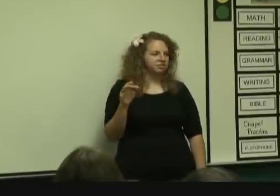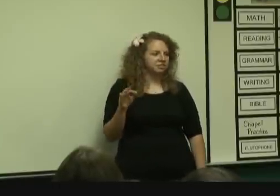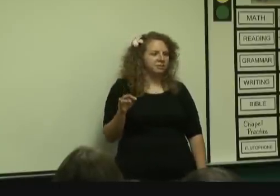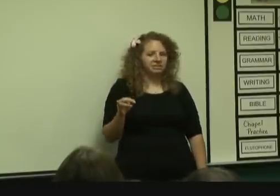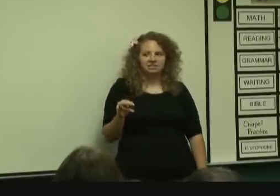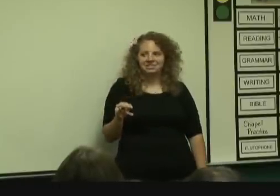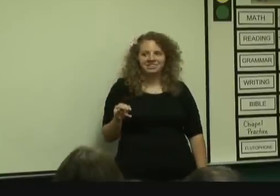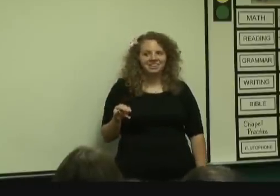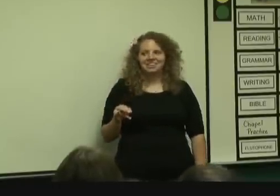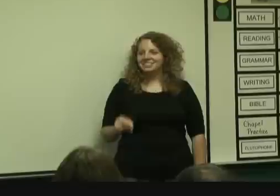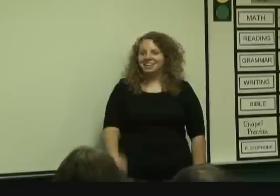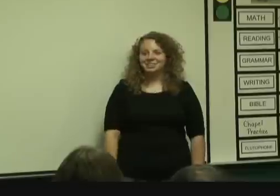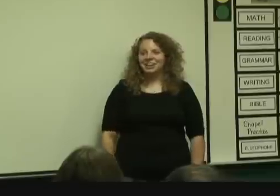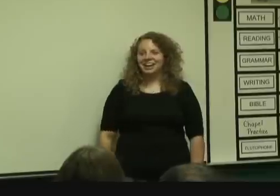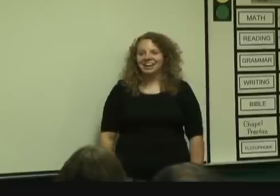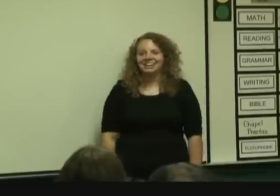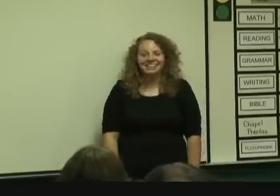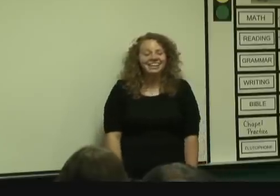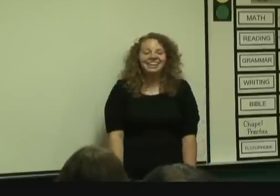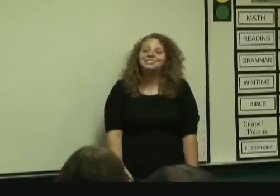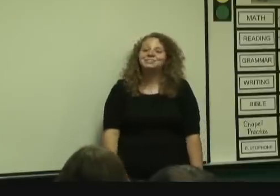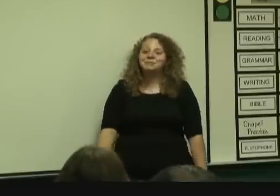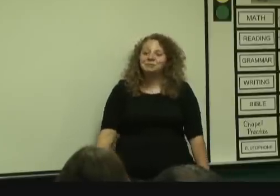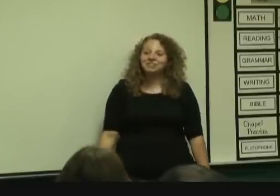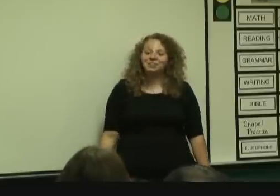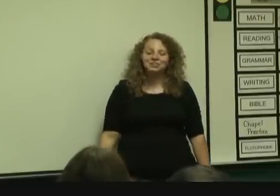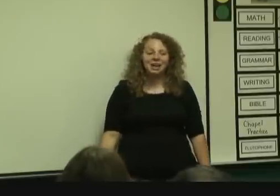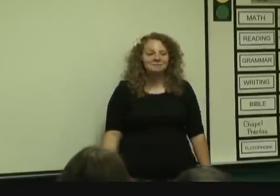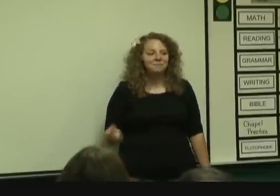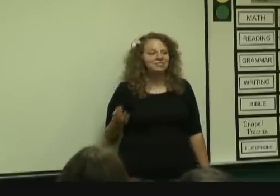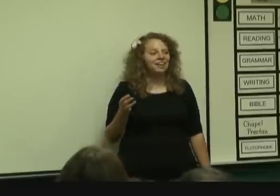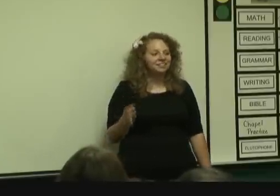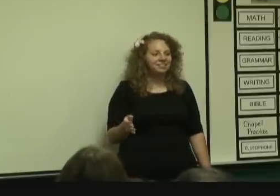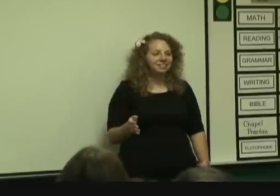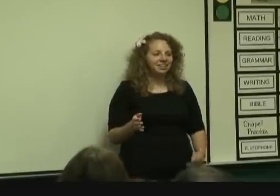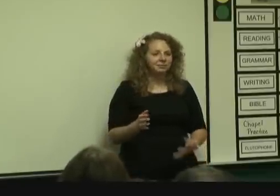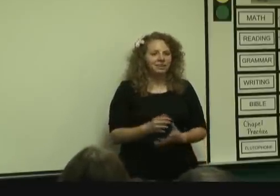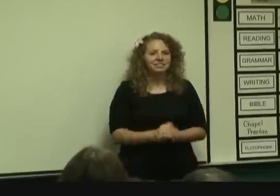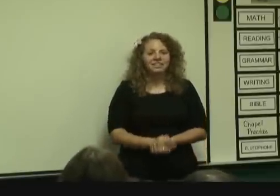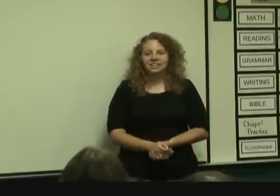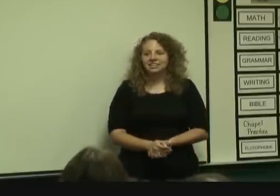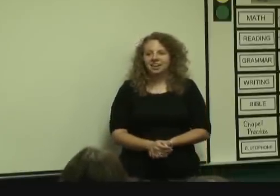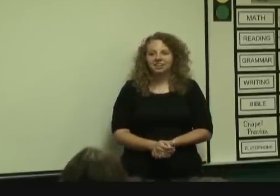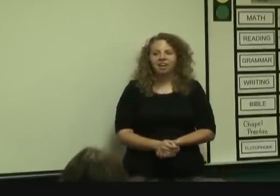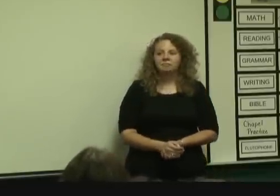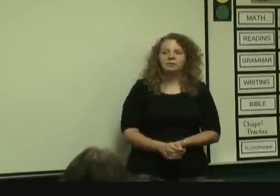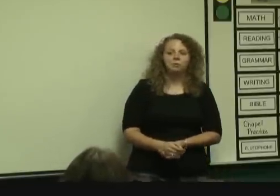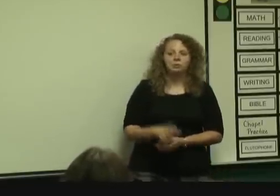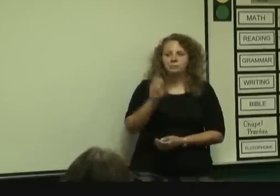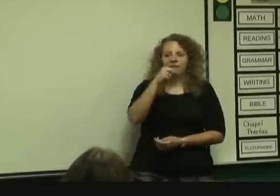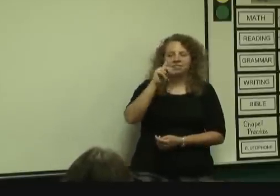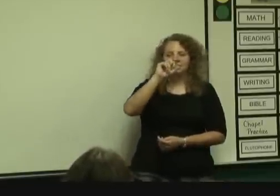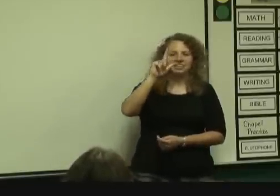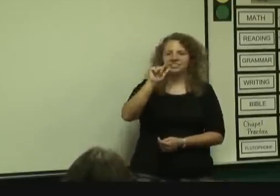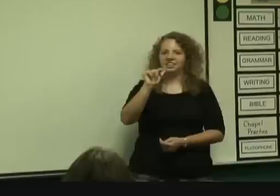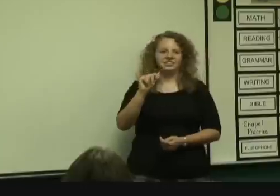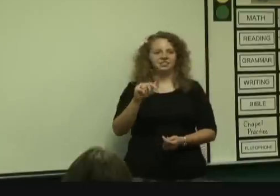Yeah, I can't read that. That's okay. It took me a really long time. But the other thing that I realized is that a lot of people spell things like this, and you're